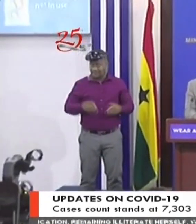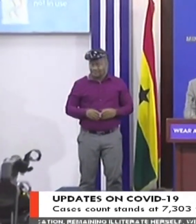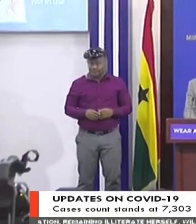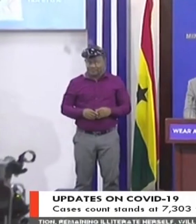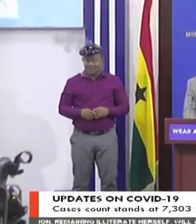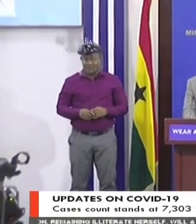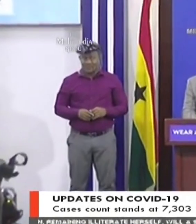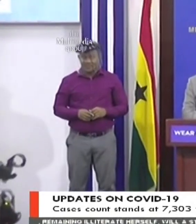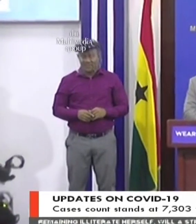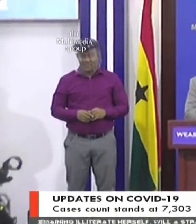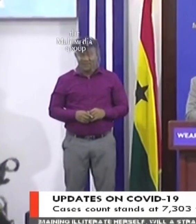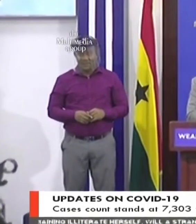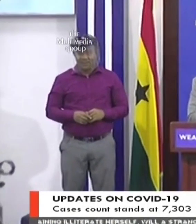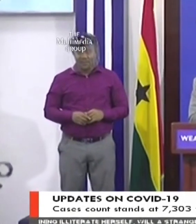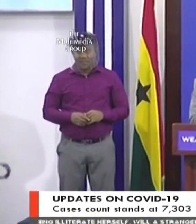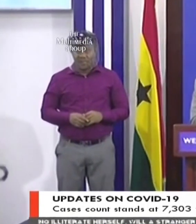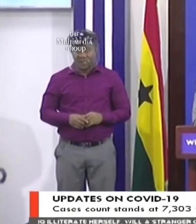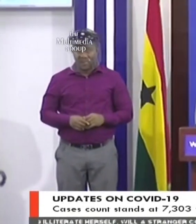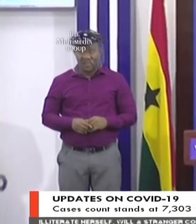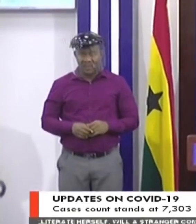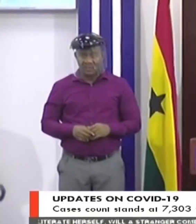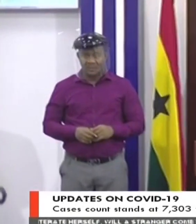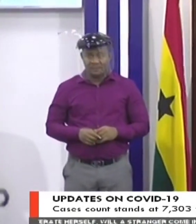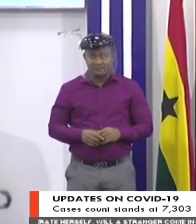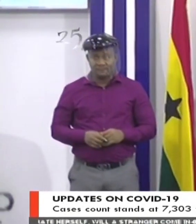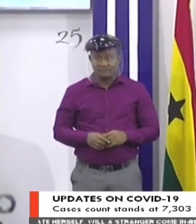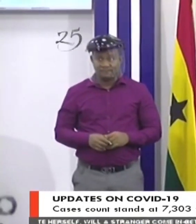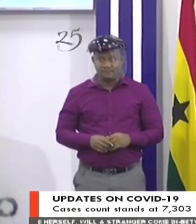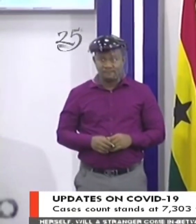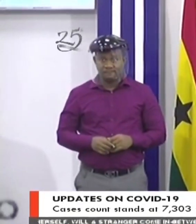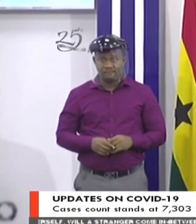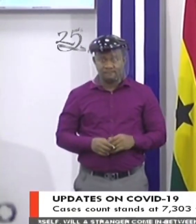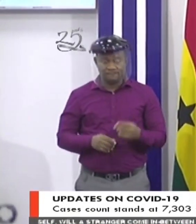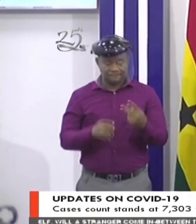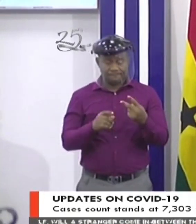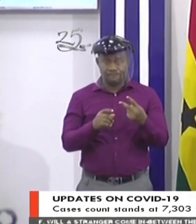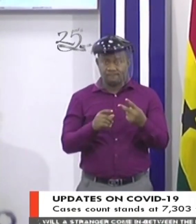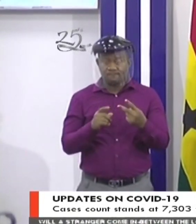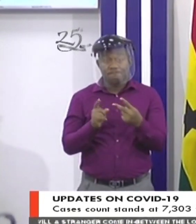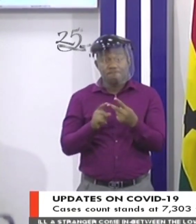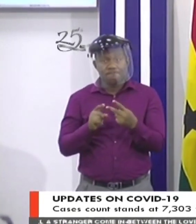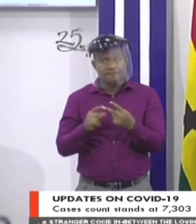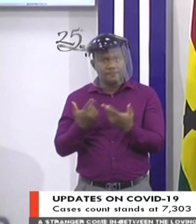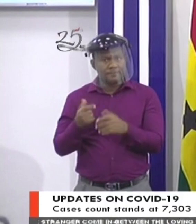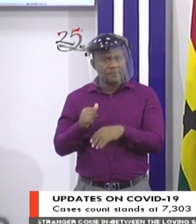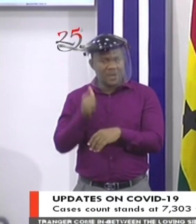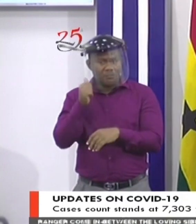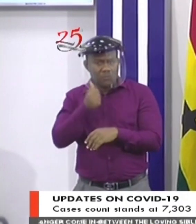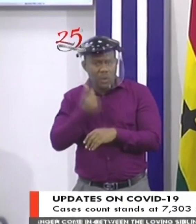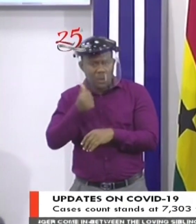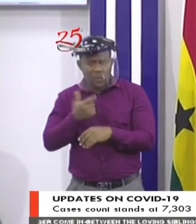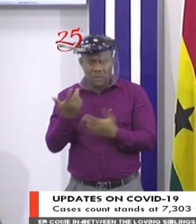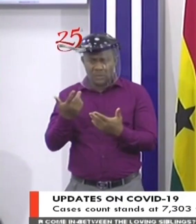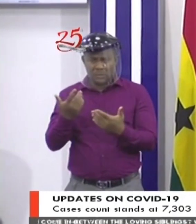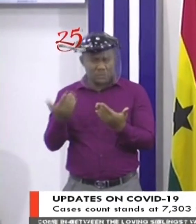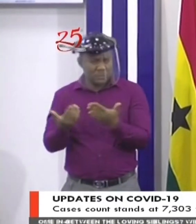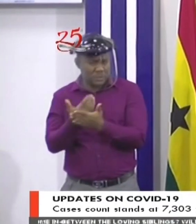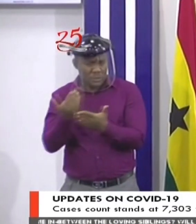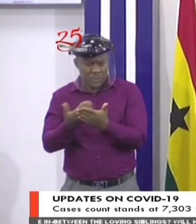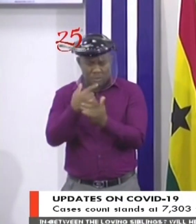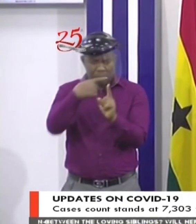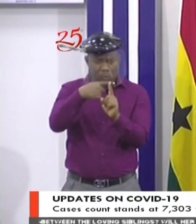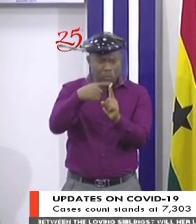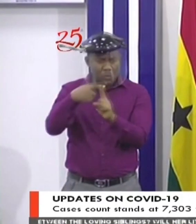updates on that for now. And then the daily number of new cases not coming down sharply.